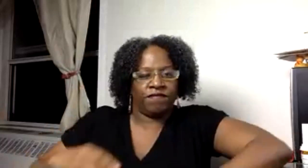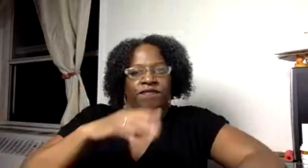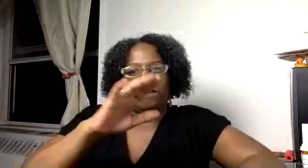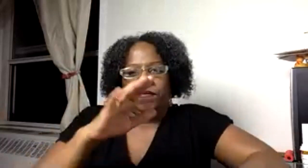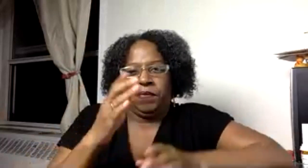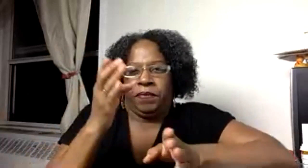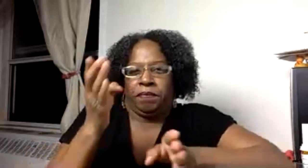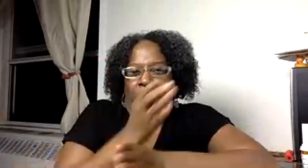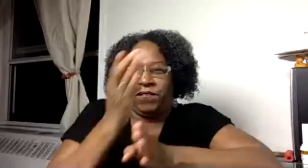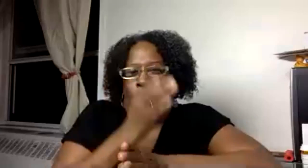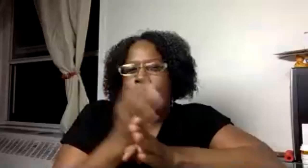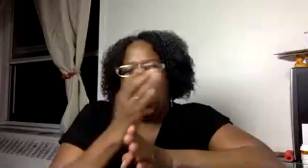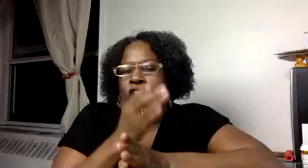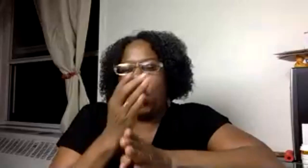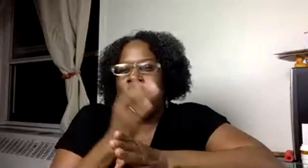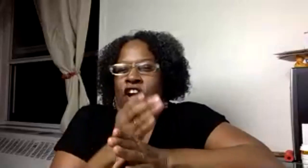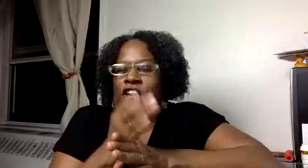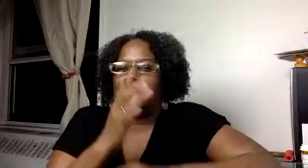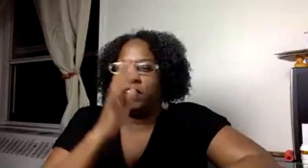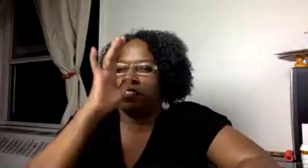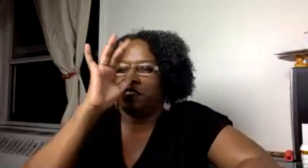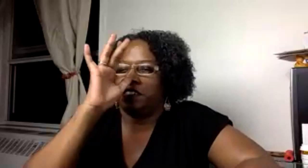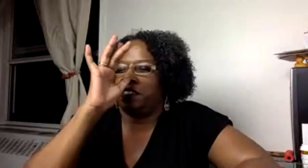Thank you, Divya. This is Marcelette speaking.